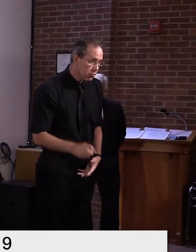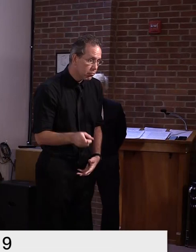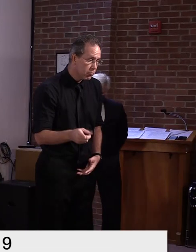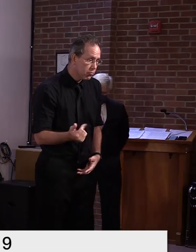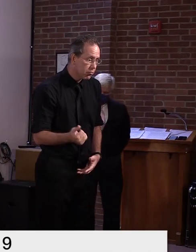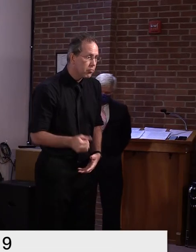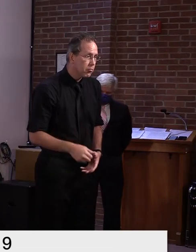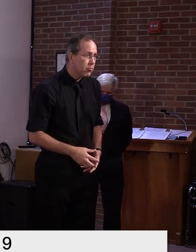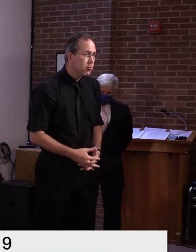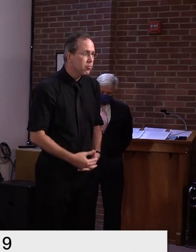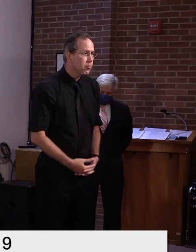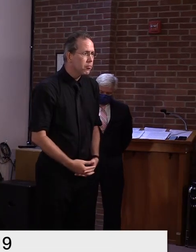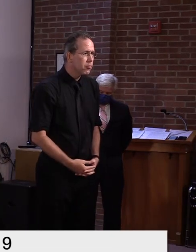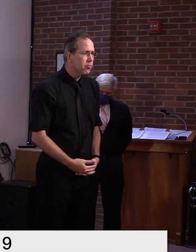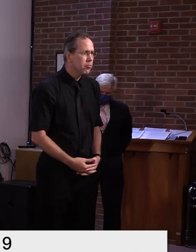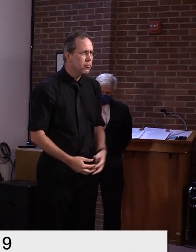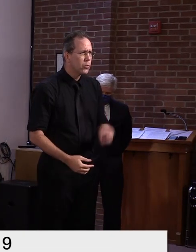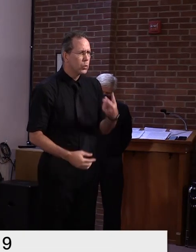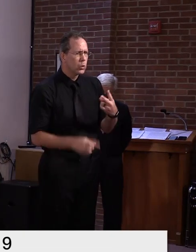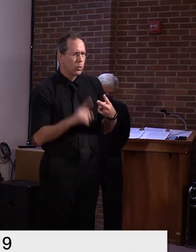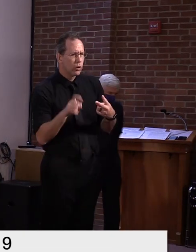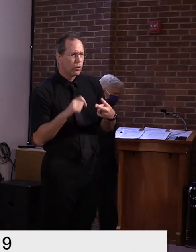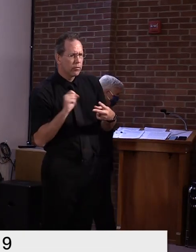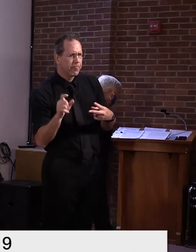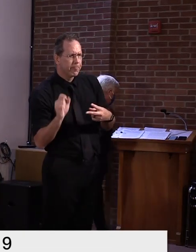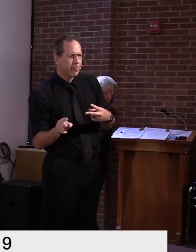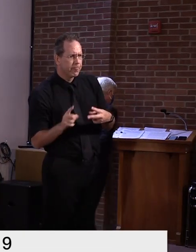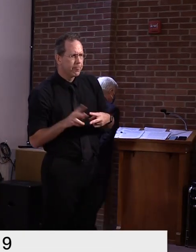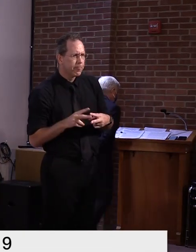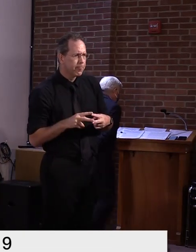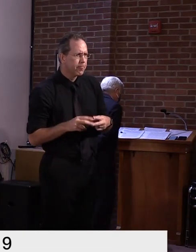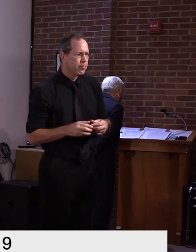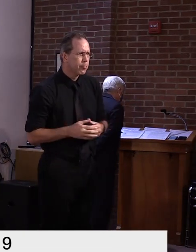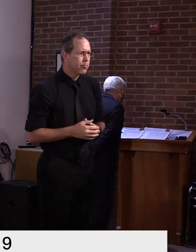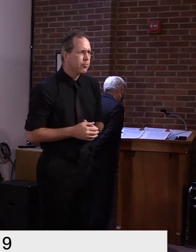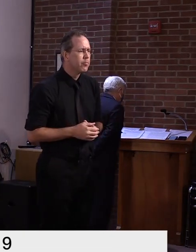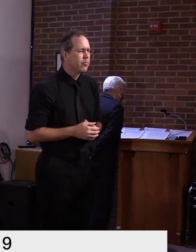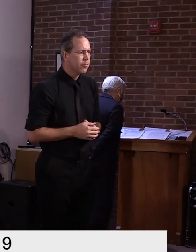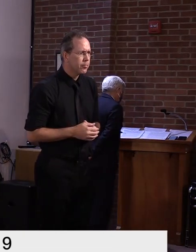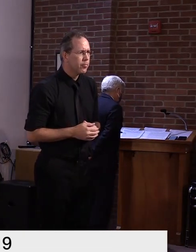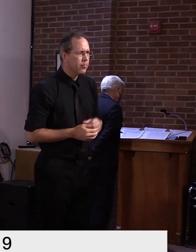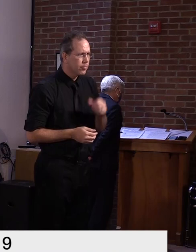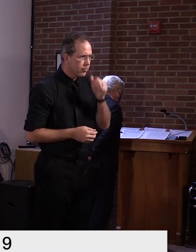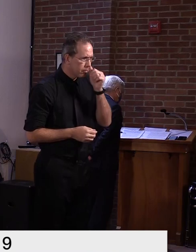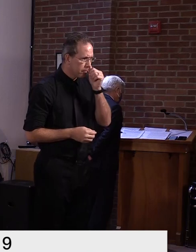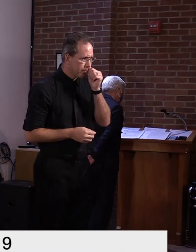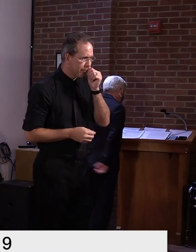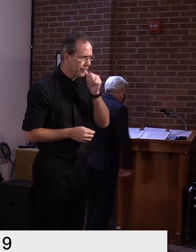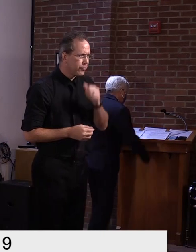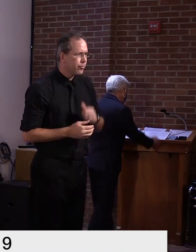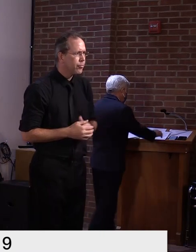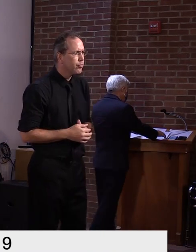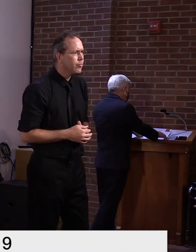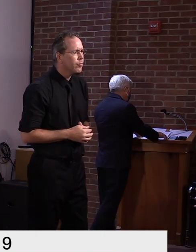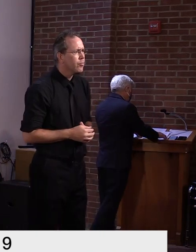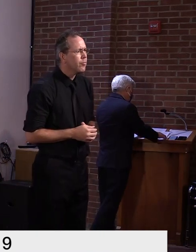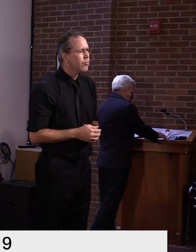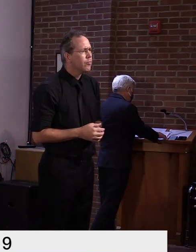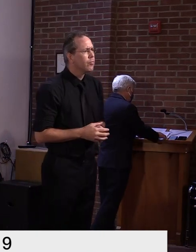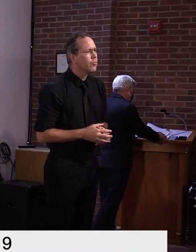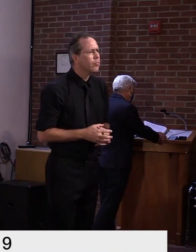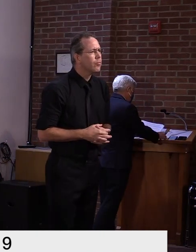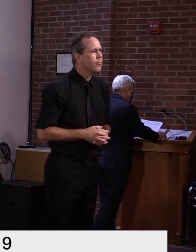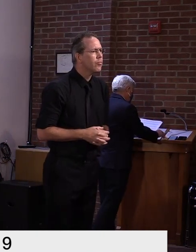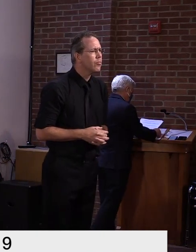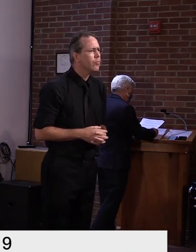Two quick questions for Secretary Smith. Secretary Smith, you referenced earlier the the number of applicants for the hazard pay program. I believe